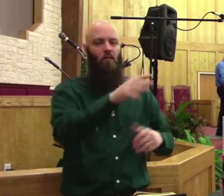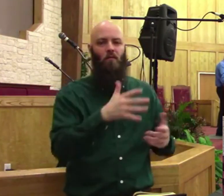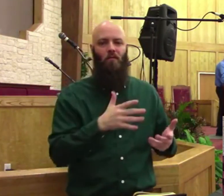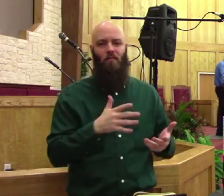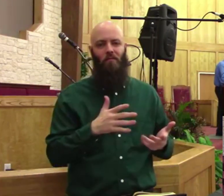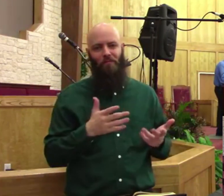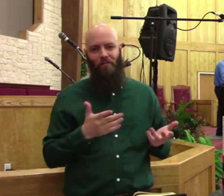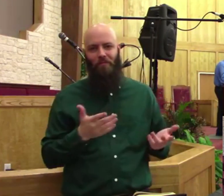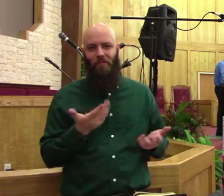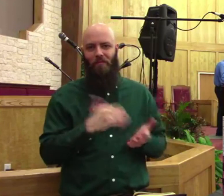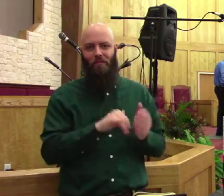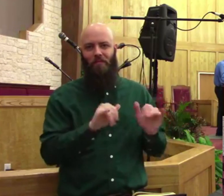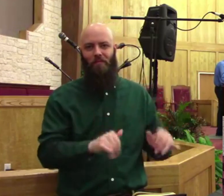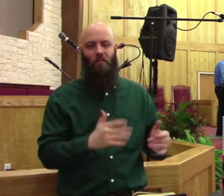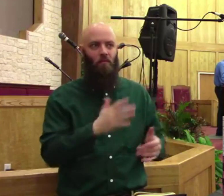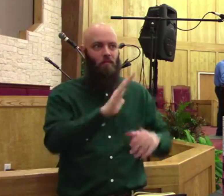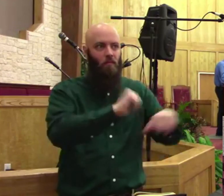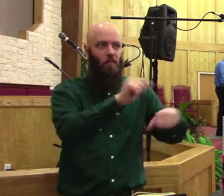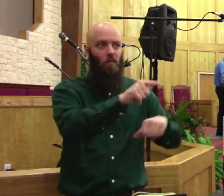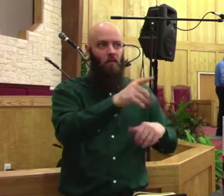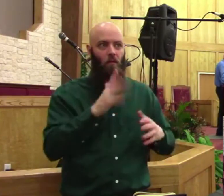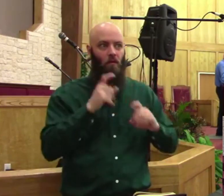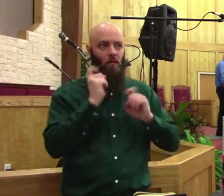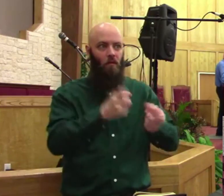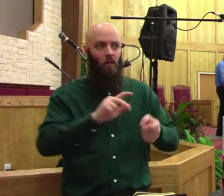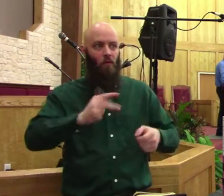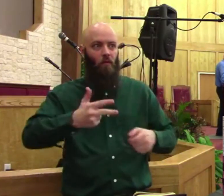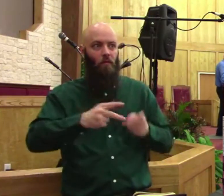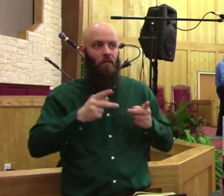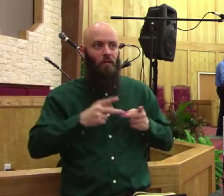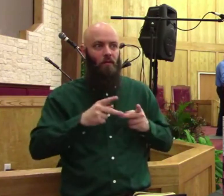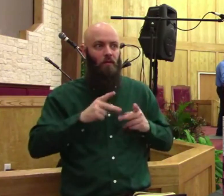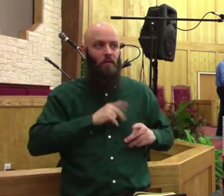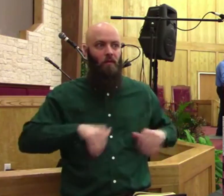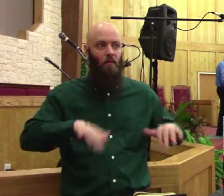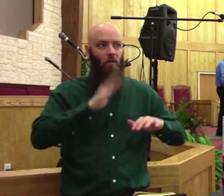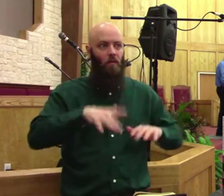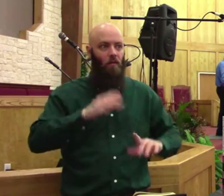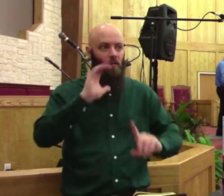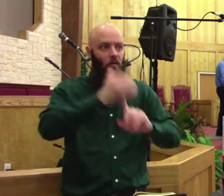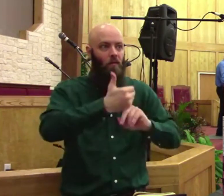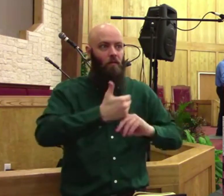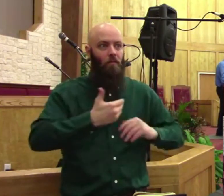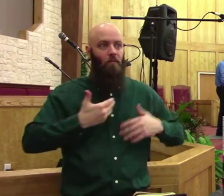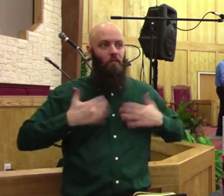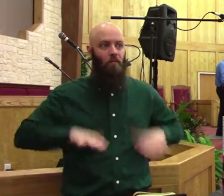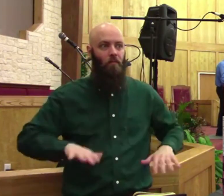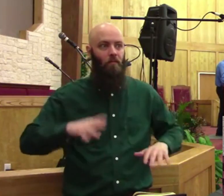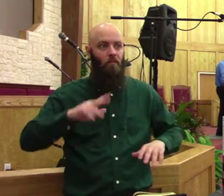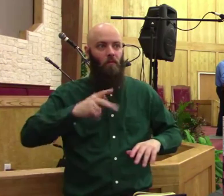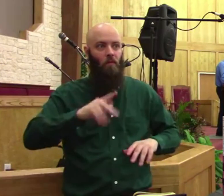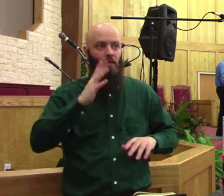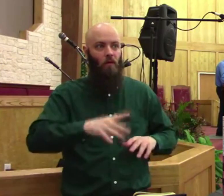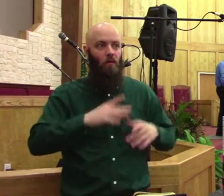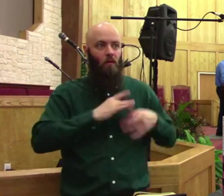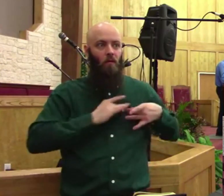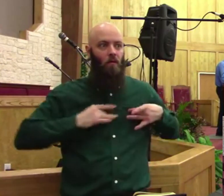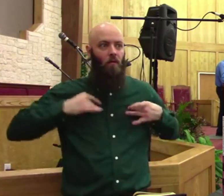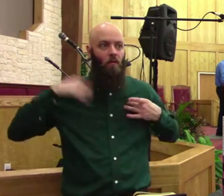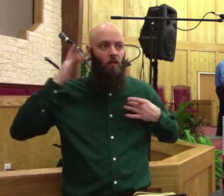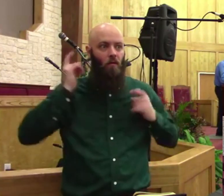position in the kingdom. And surprise, surprise, they can't interpret it, and they just kind of stand by the side.